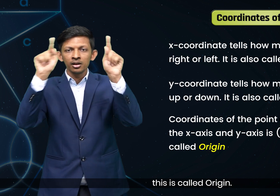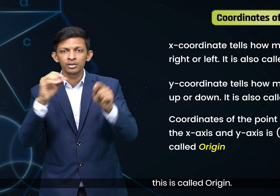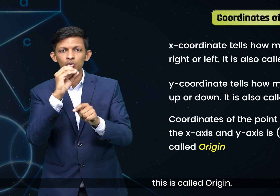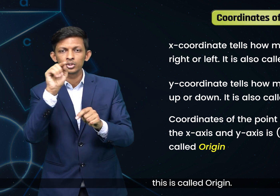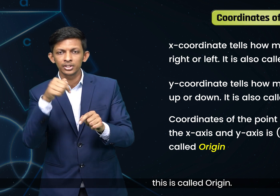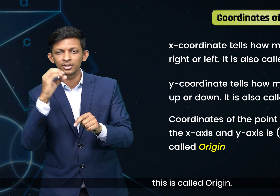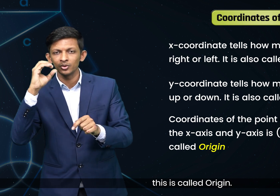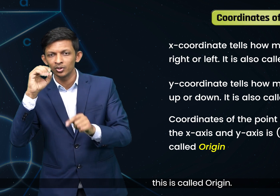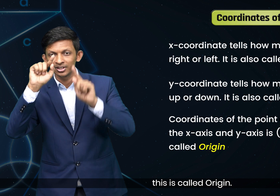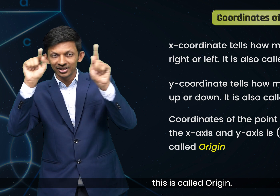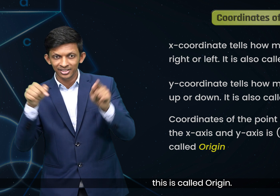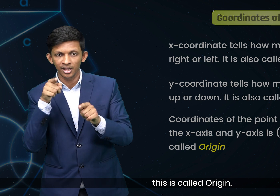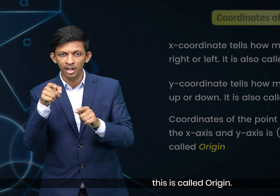origin.